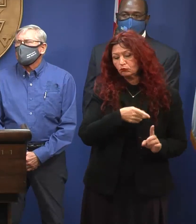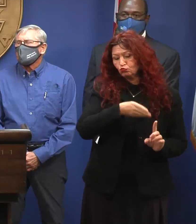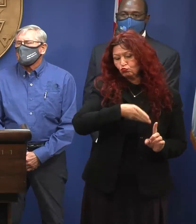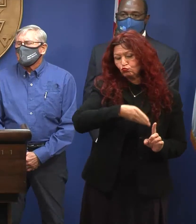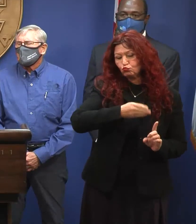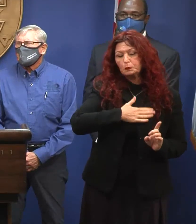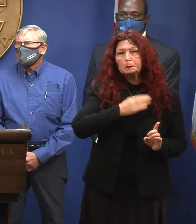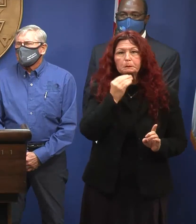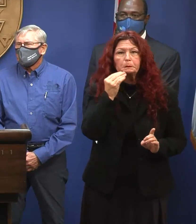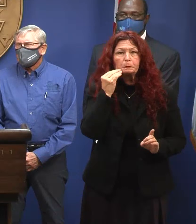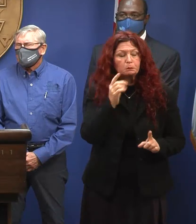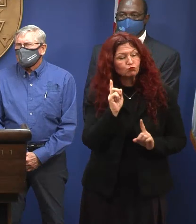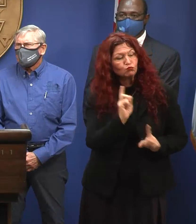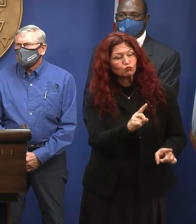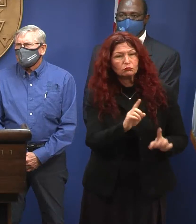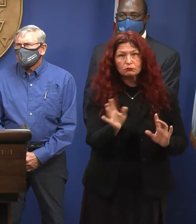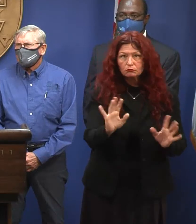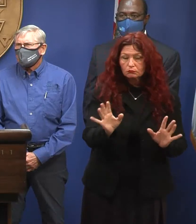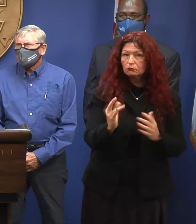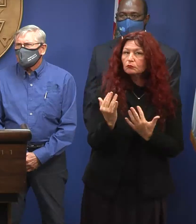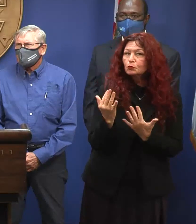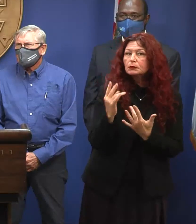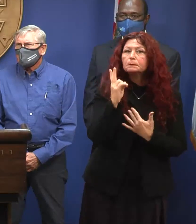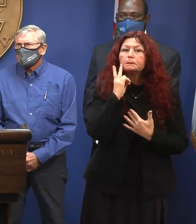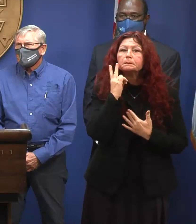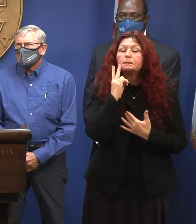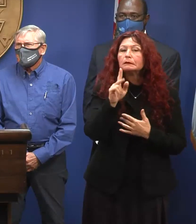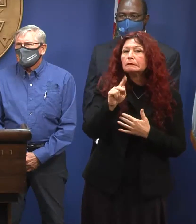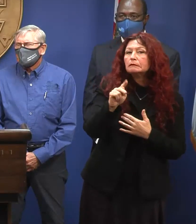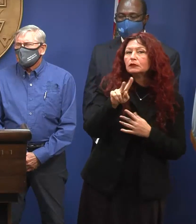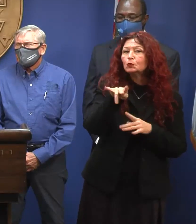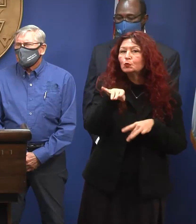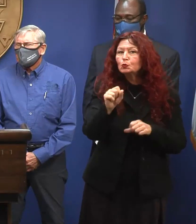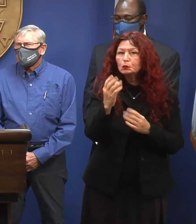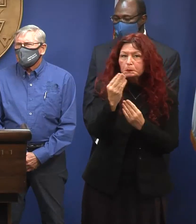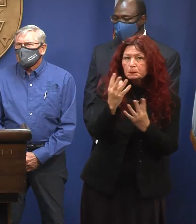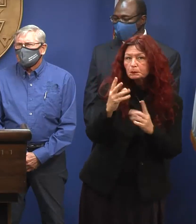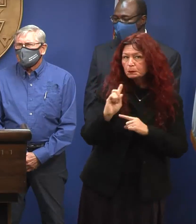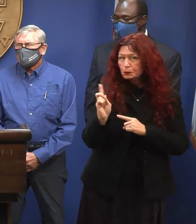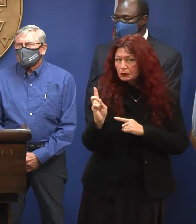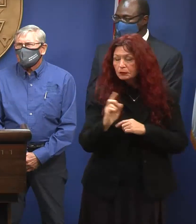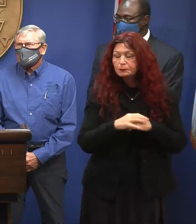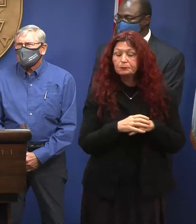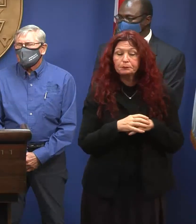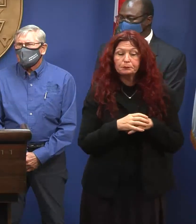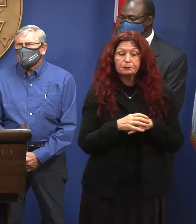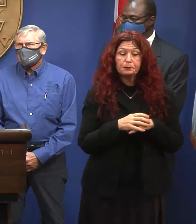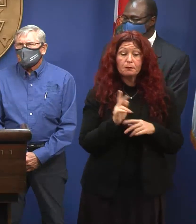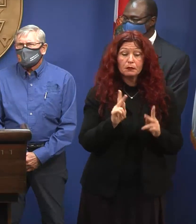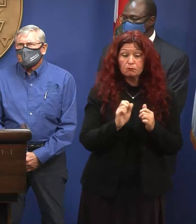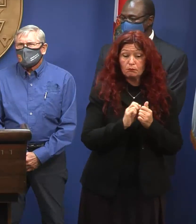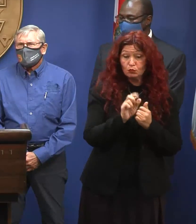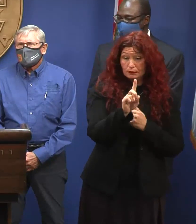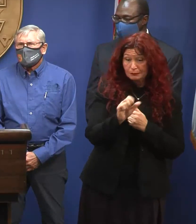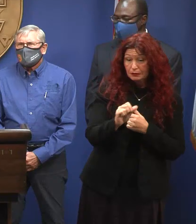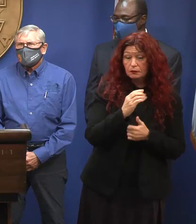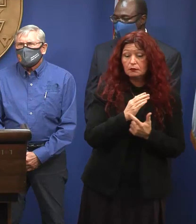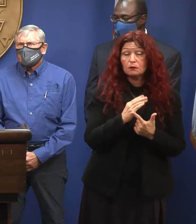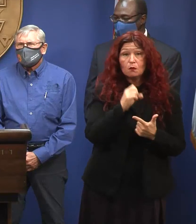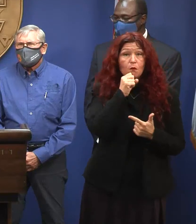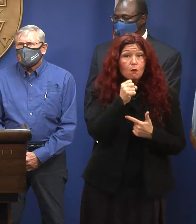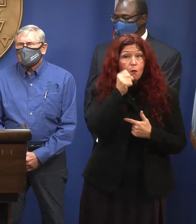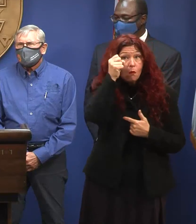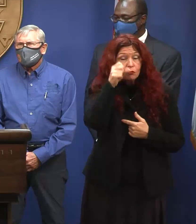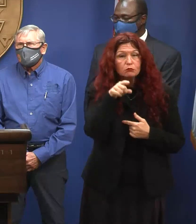familiar with. Wait to make sure that the centers are open. Our elderly and special need residents will be our top priority for